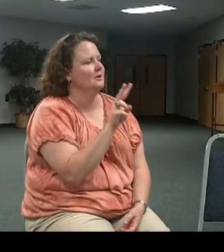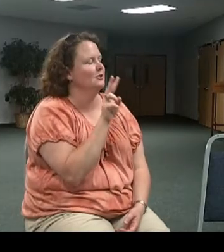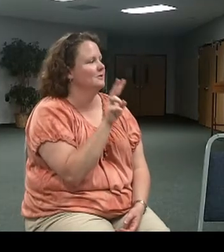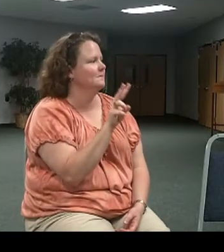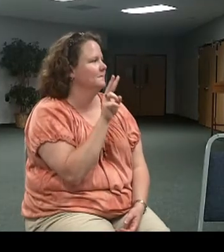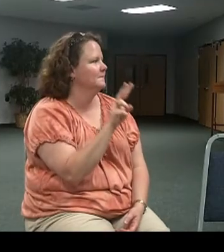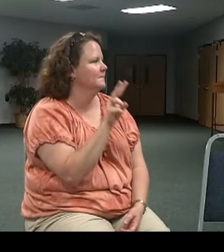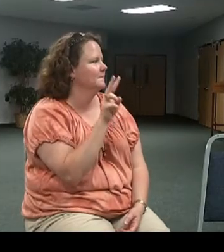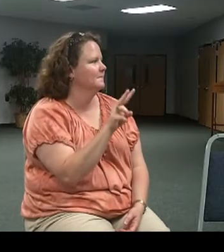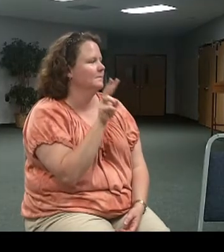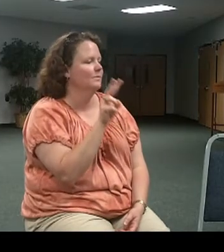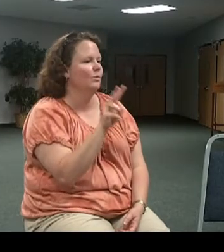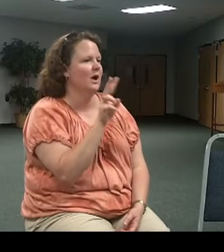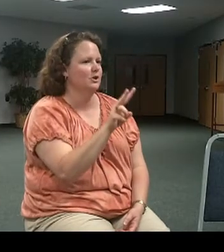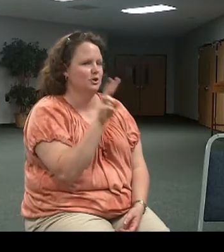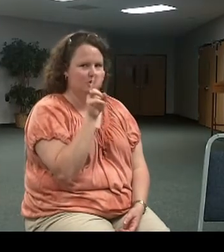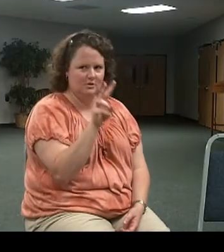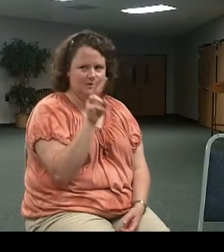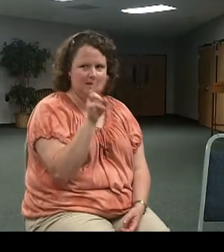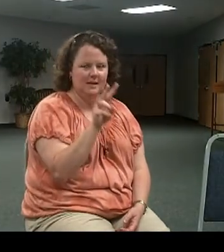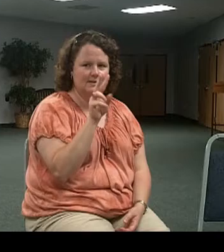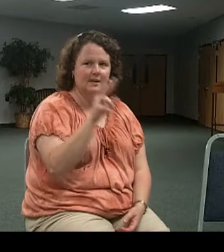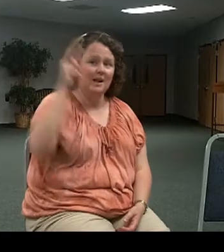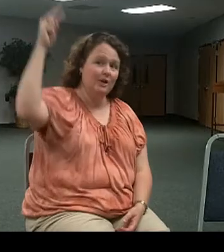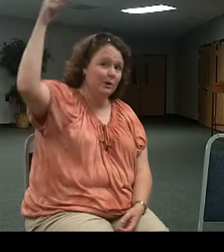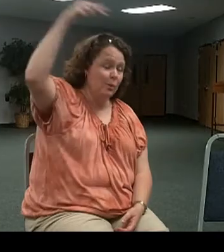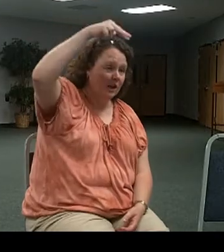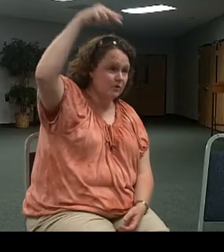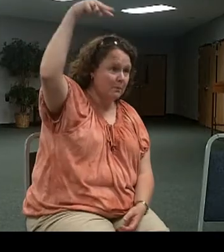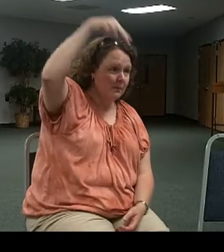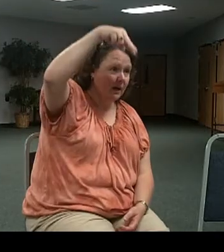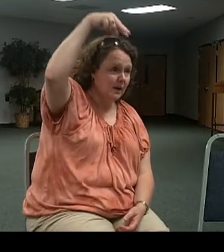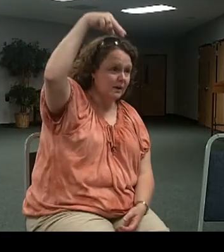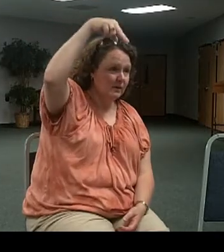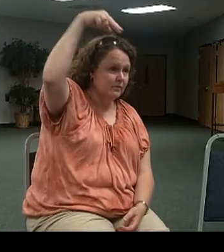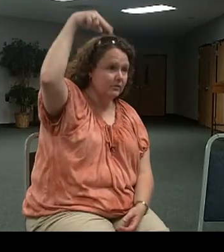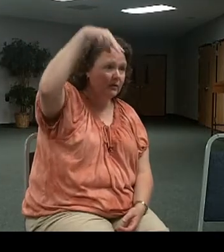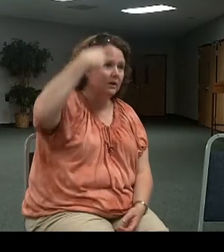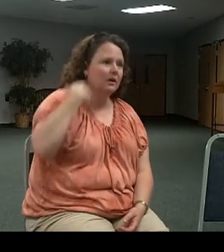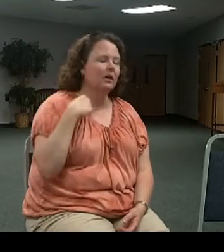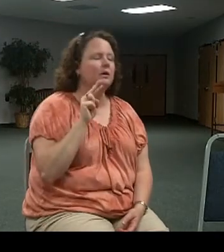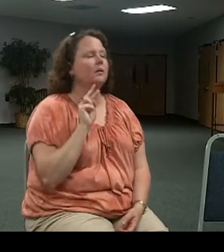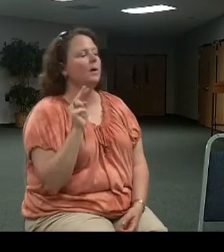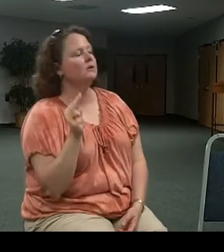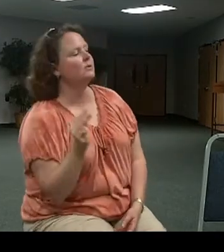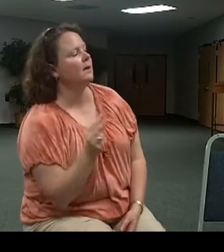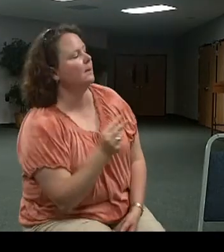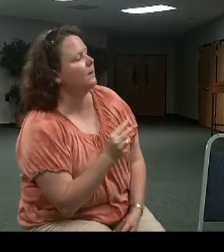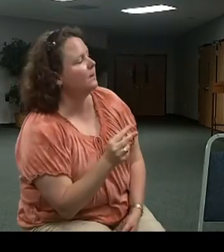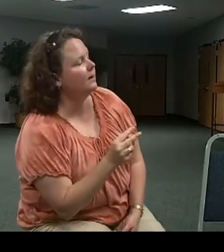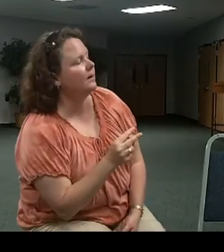watch. Watch. Yes. And you can watch from above, or you can watch around the